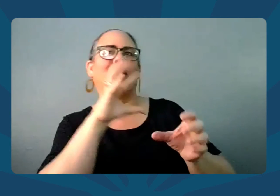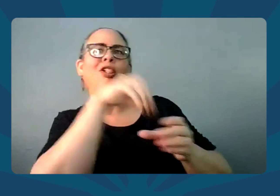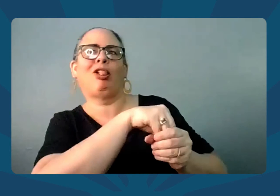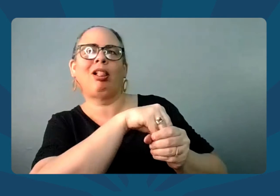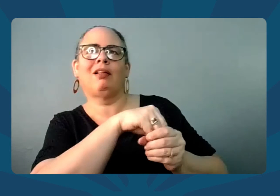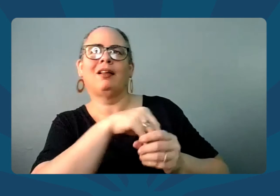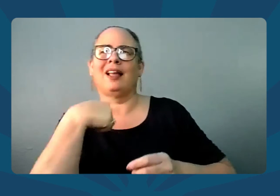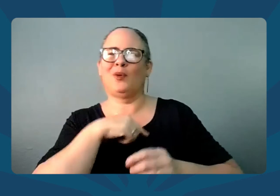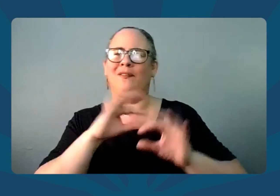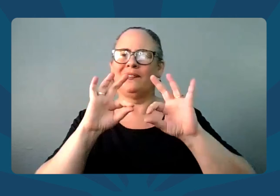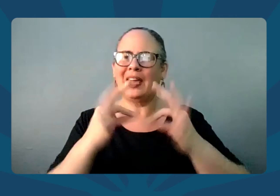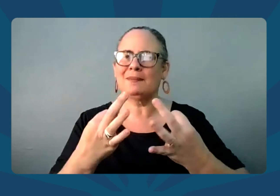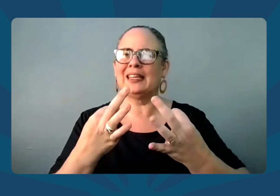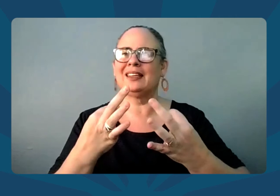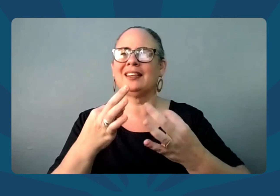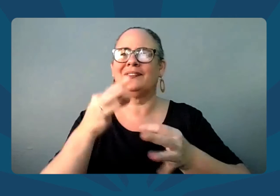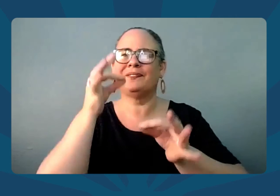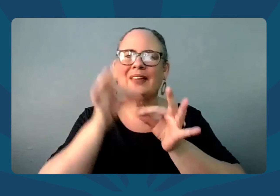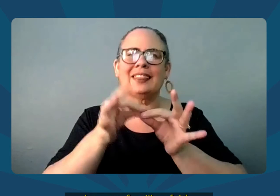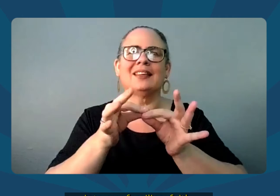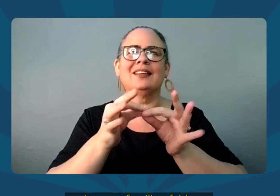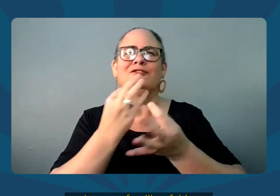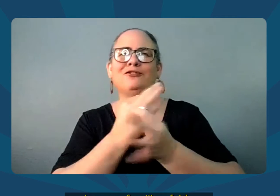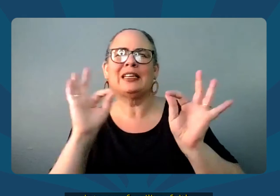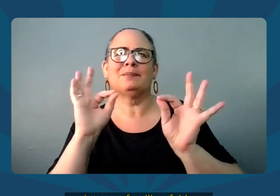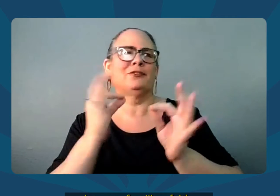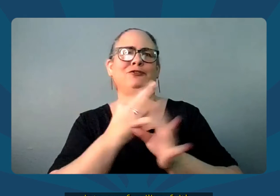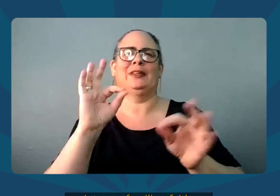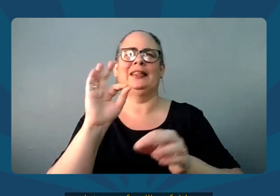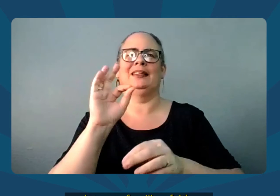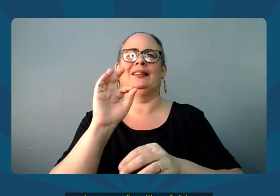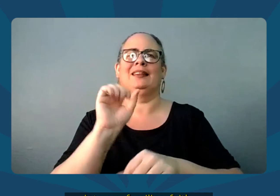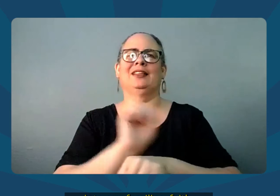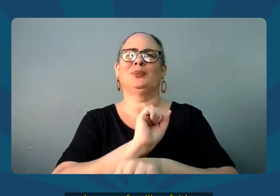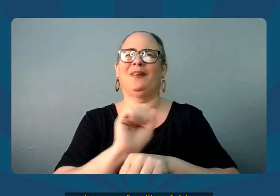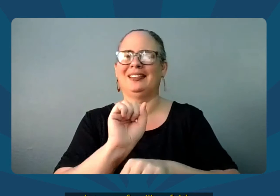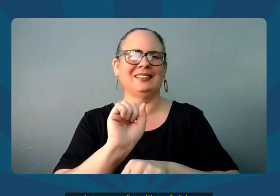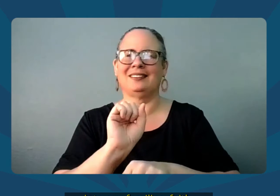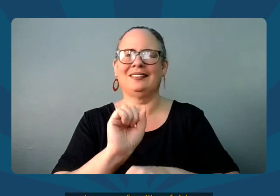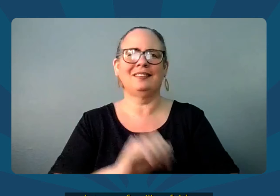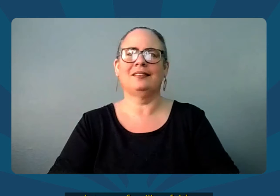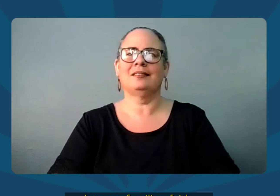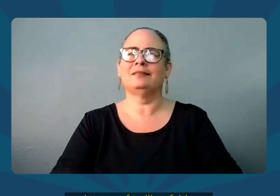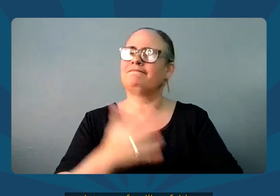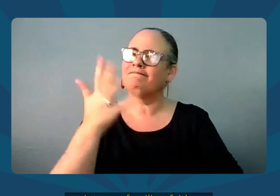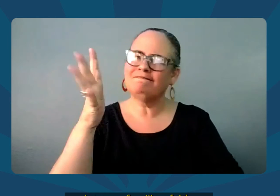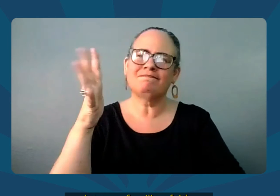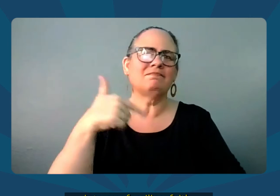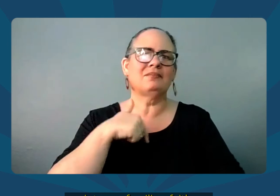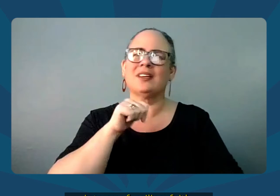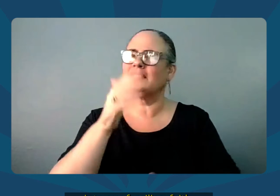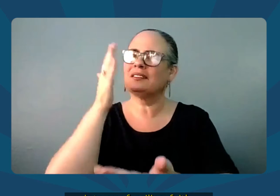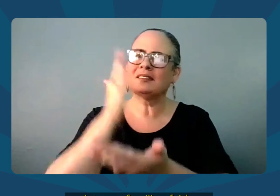I will defend Arizona from the federal government's overreach into our families, faith, freedom, and free